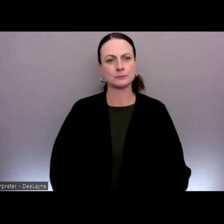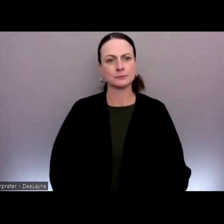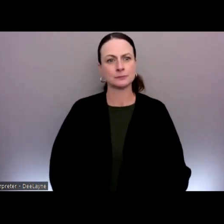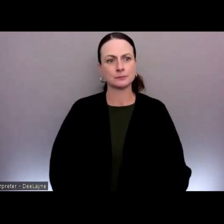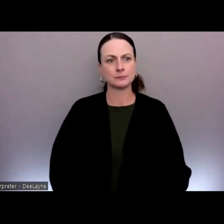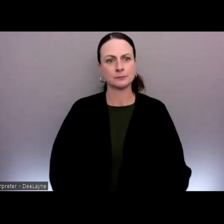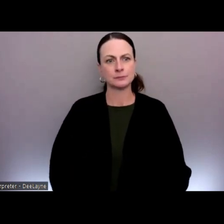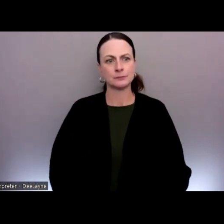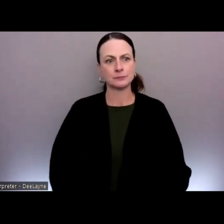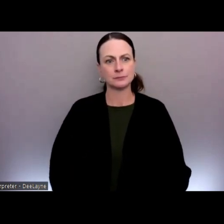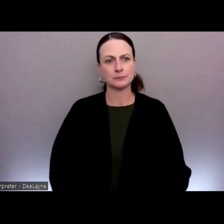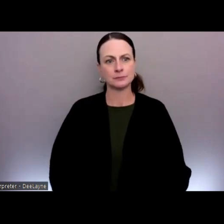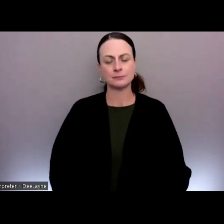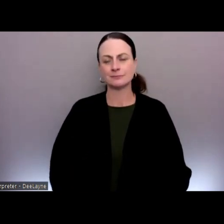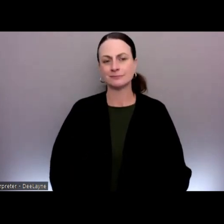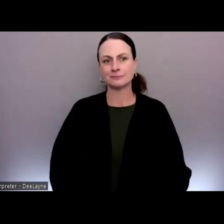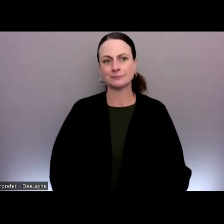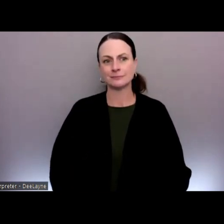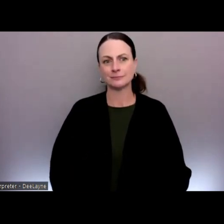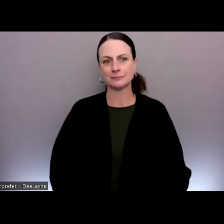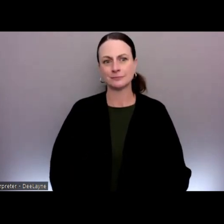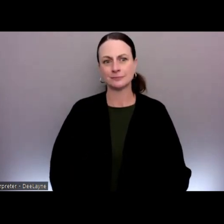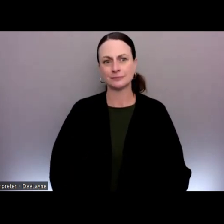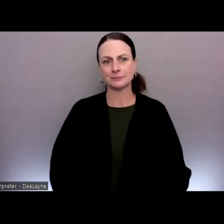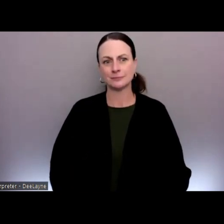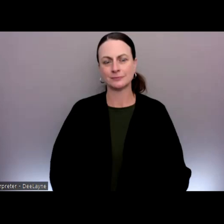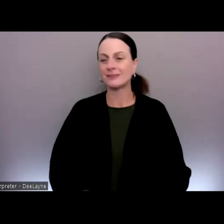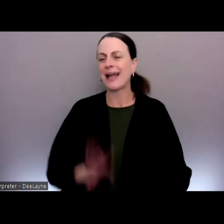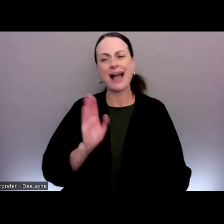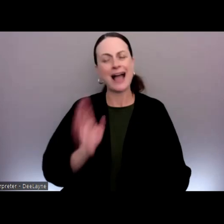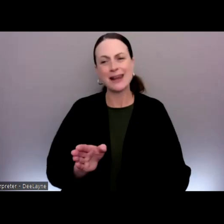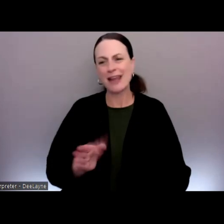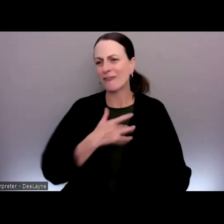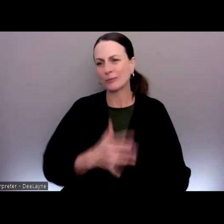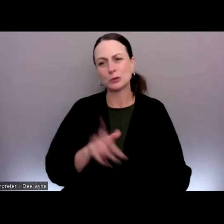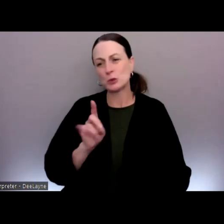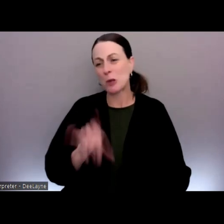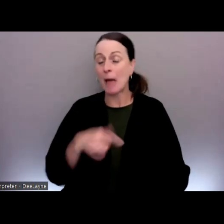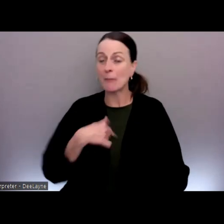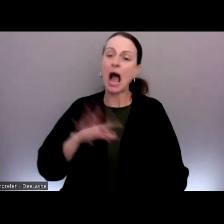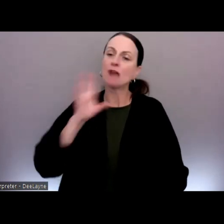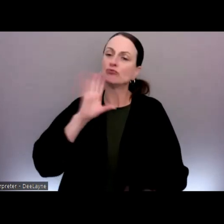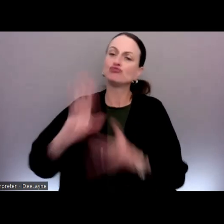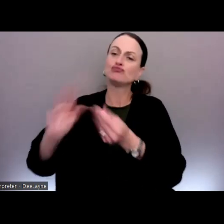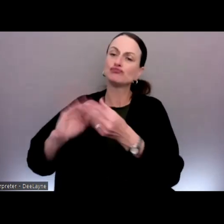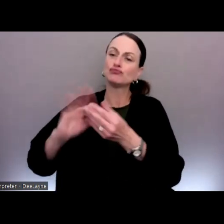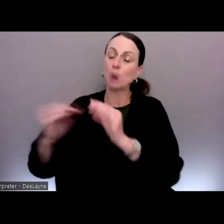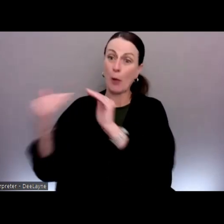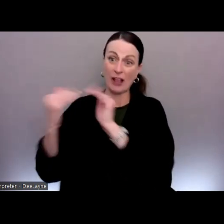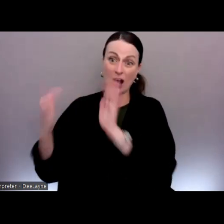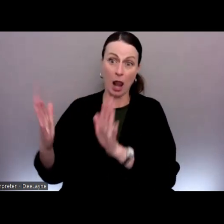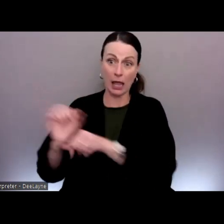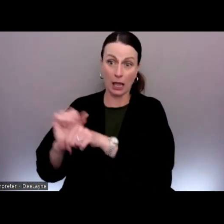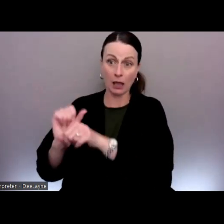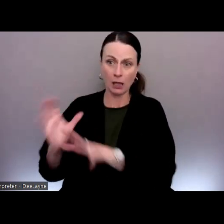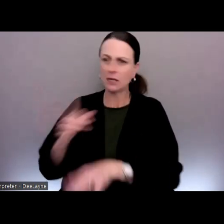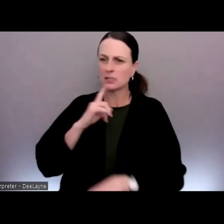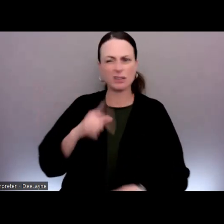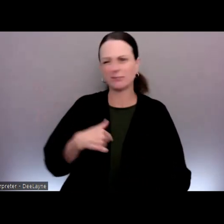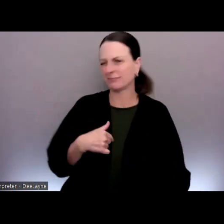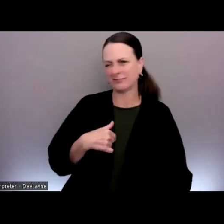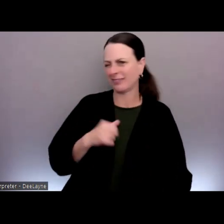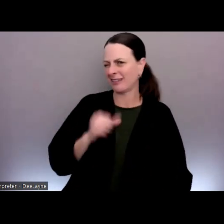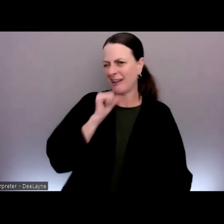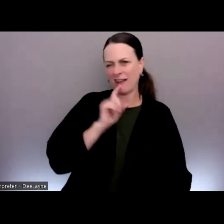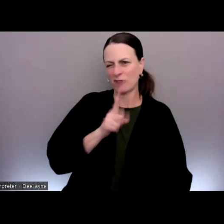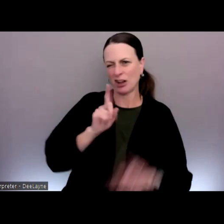I never do this, but just out of my mouth, I said to a colleague, there isn't real diversity here. And he said to me,